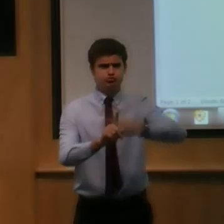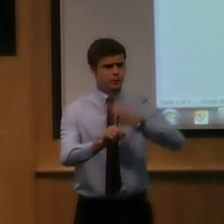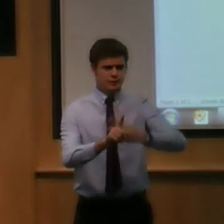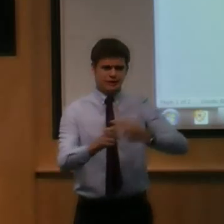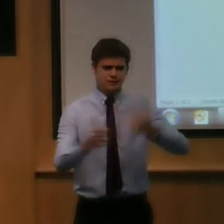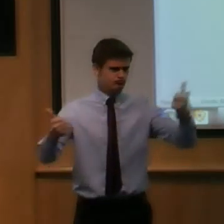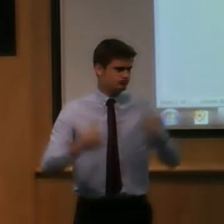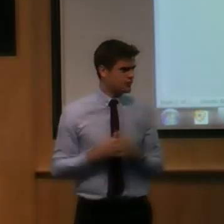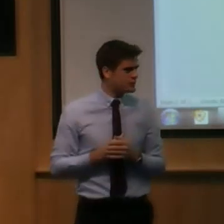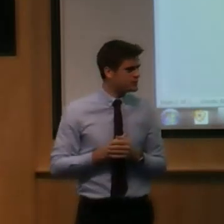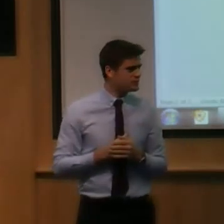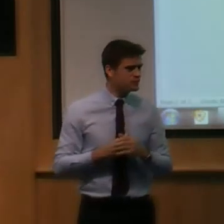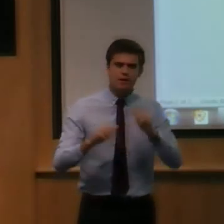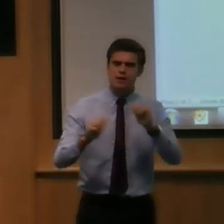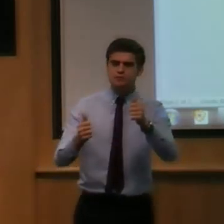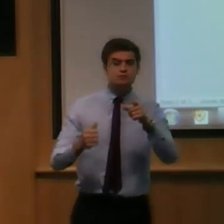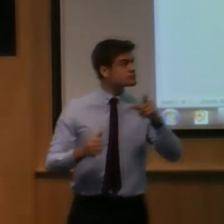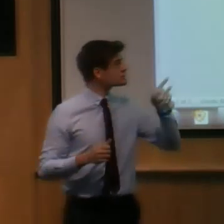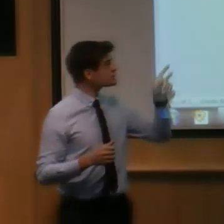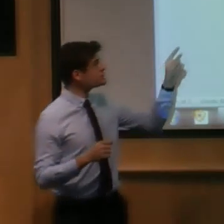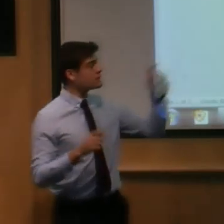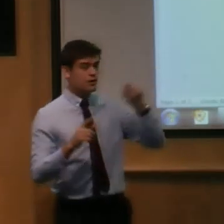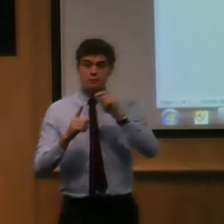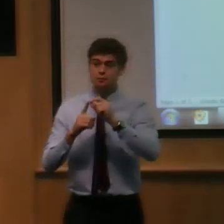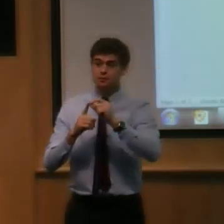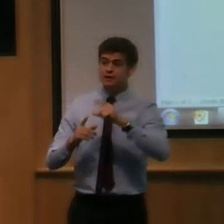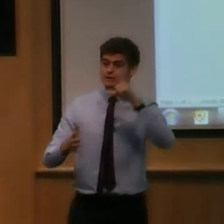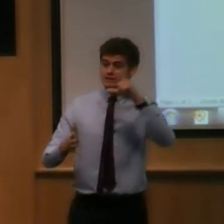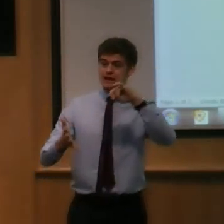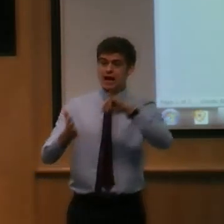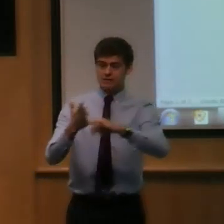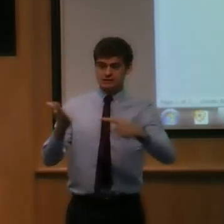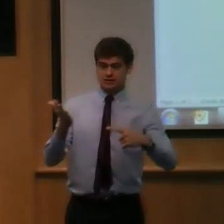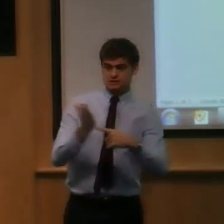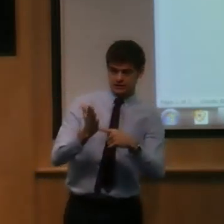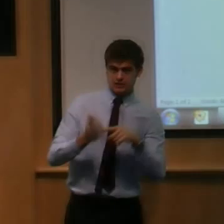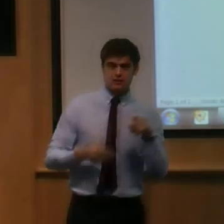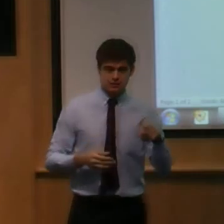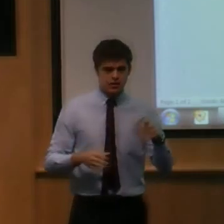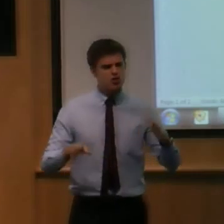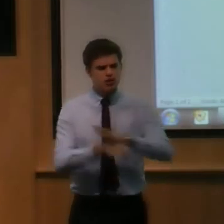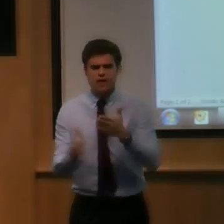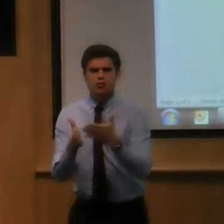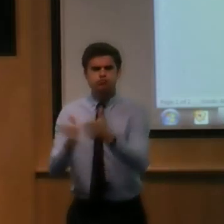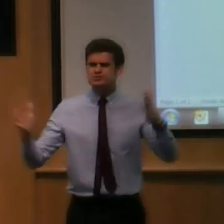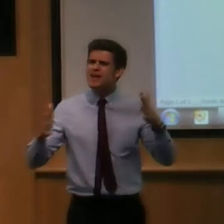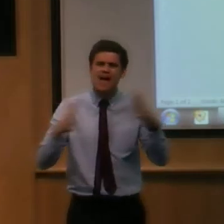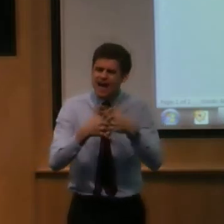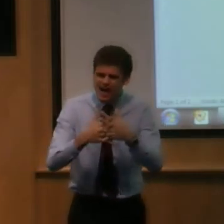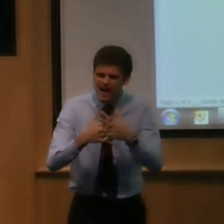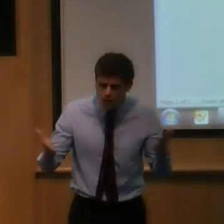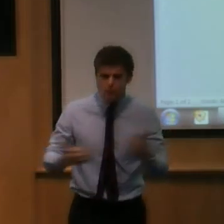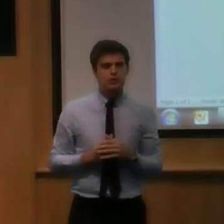I'm happy to repeat anything at any point if anyone is unclear. But for PCST, it covers a